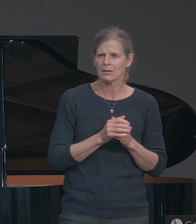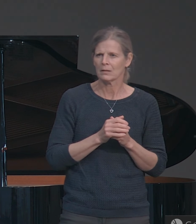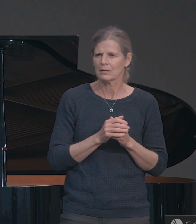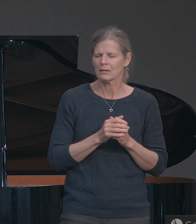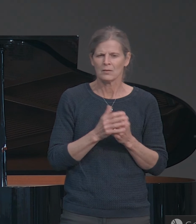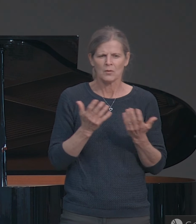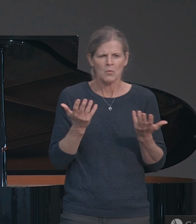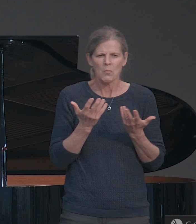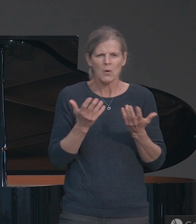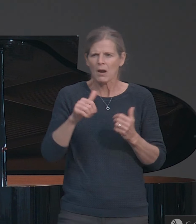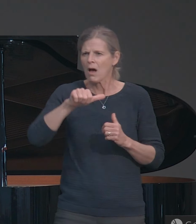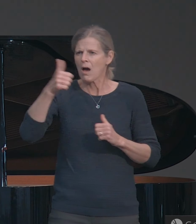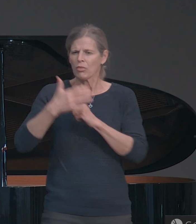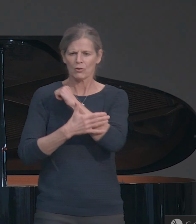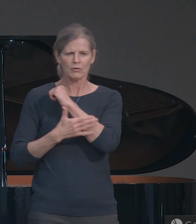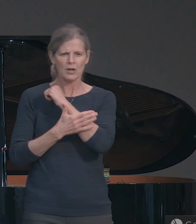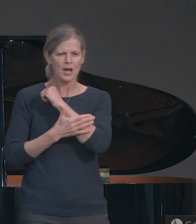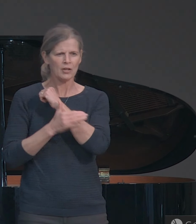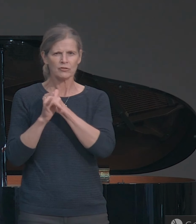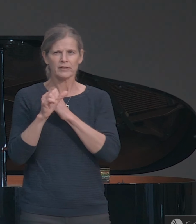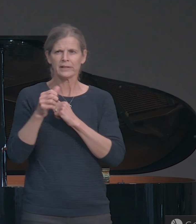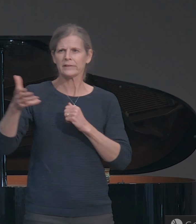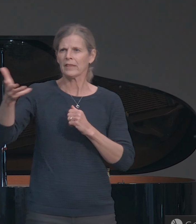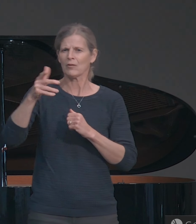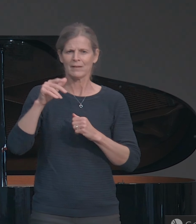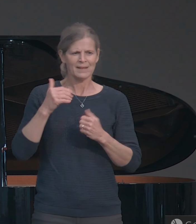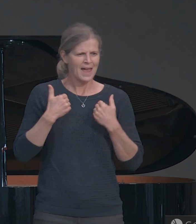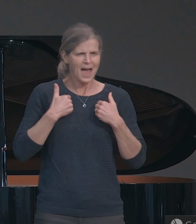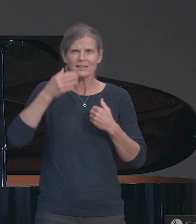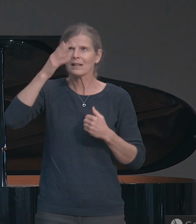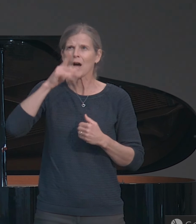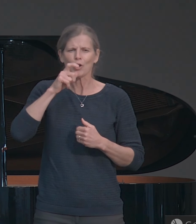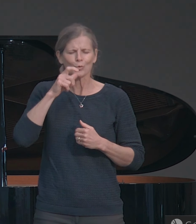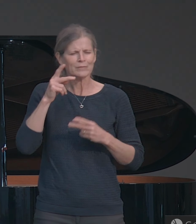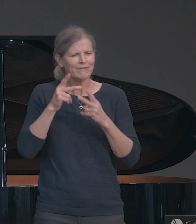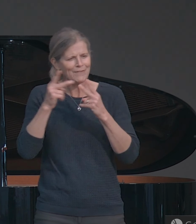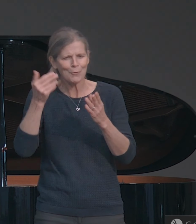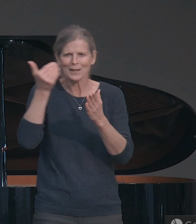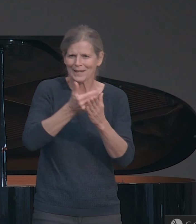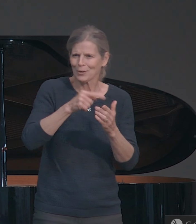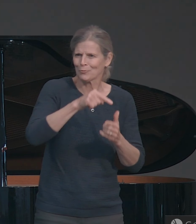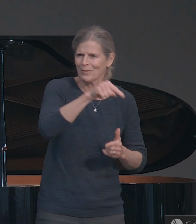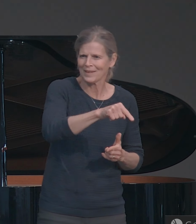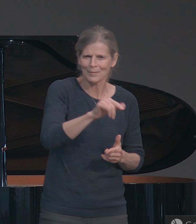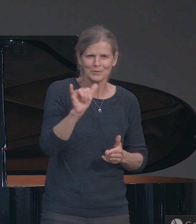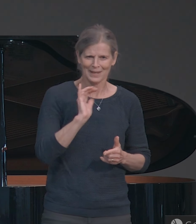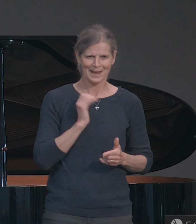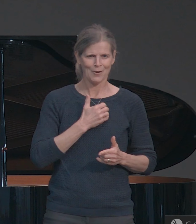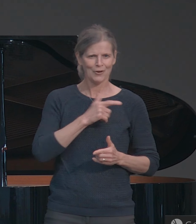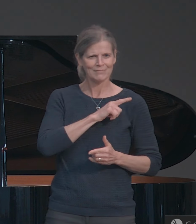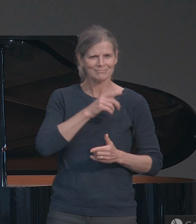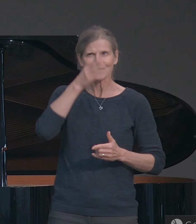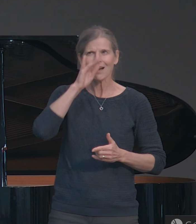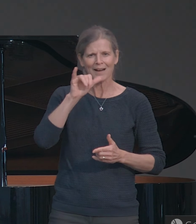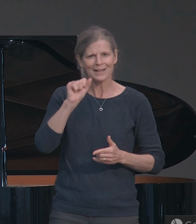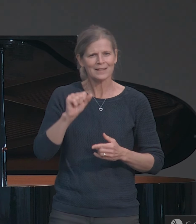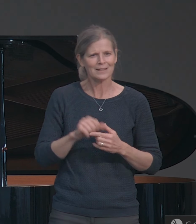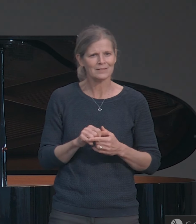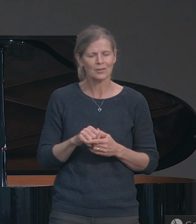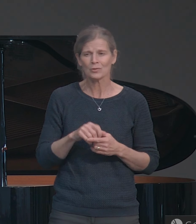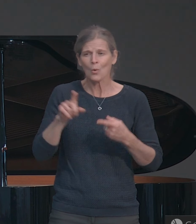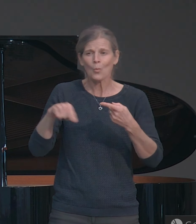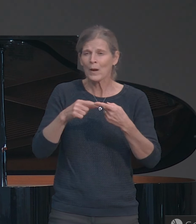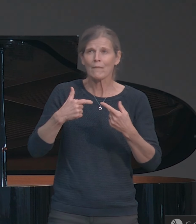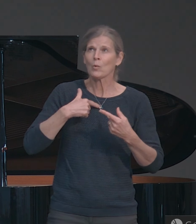great nation is there that has a God so near to it as the Lord our God is to us, whenever we